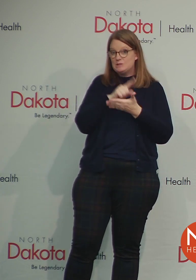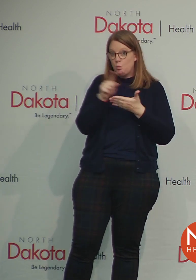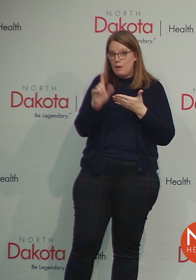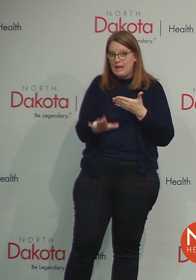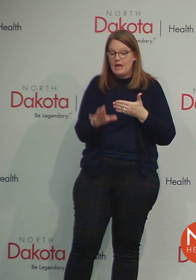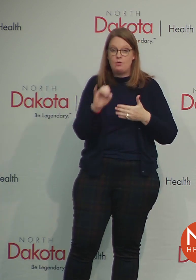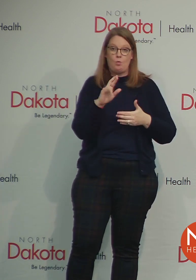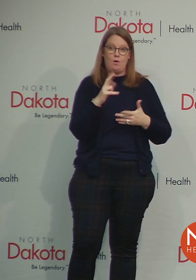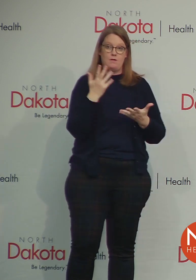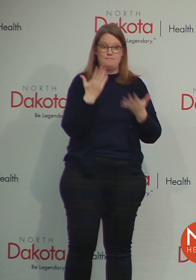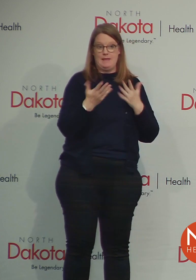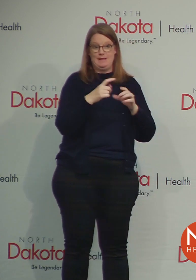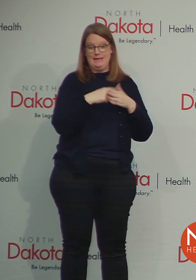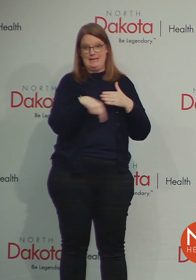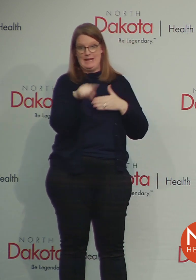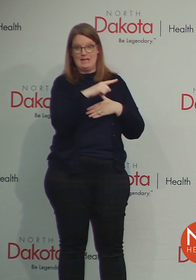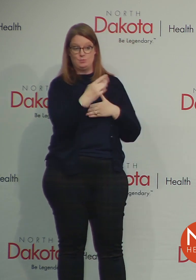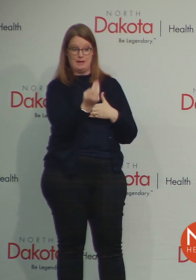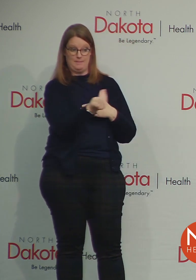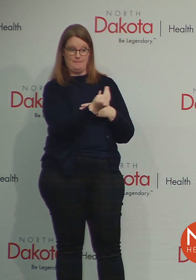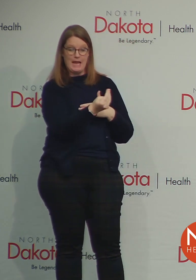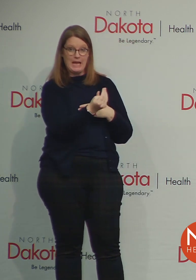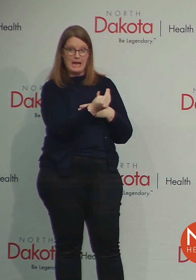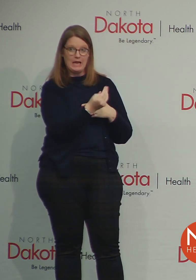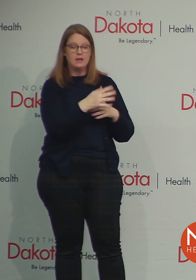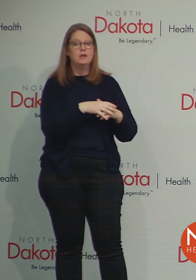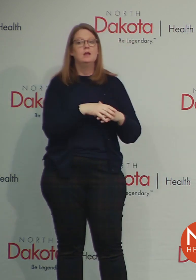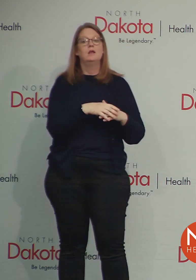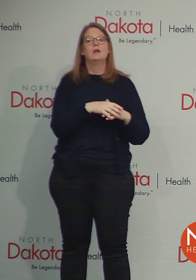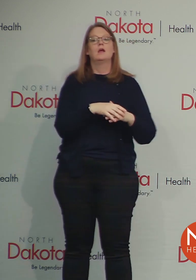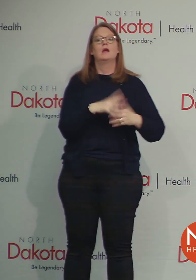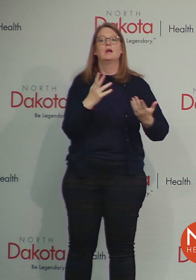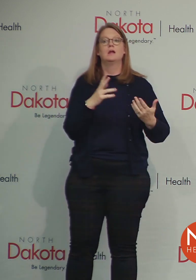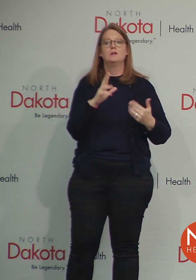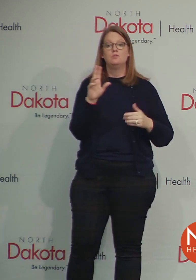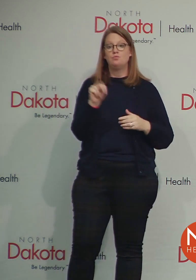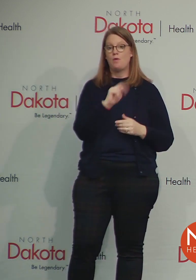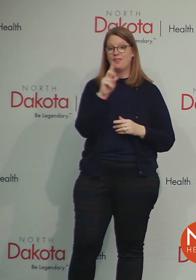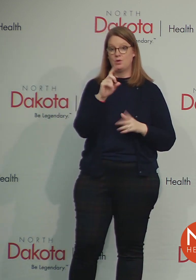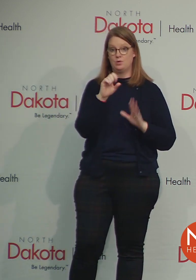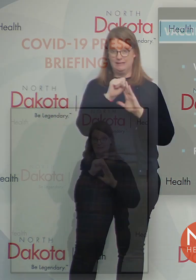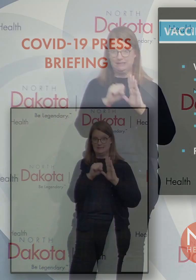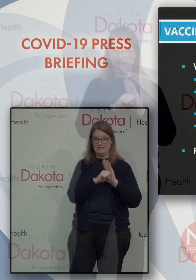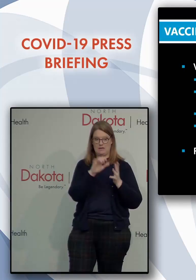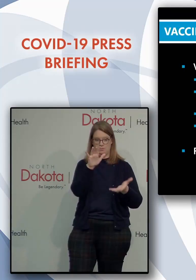or Monday. And then North Dakota, as stated, will be receiving